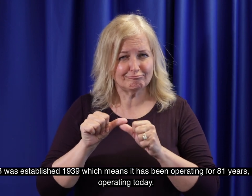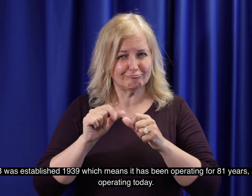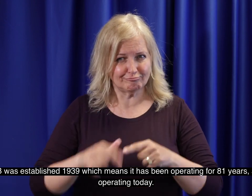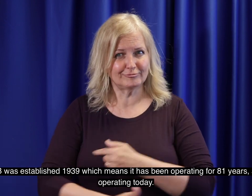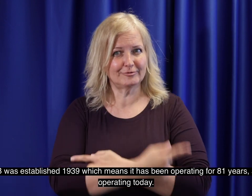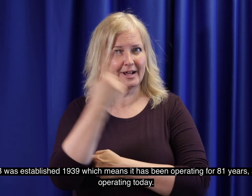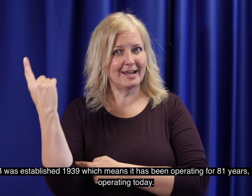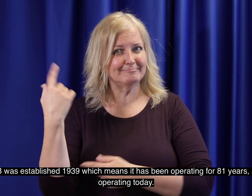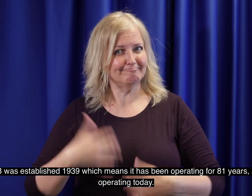It still operates today.